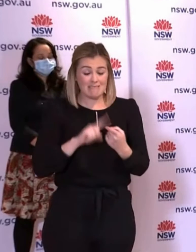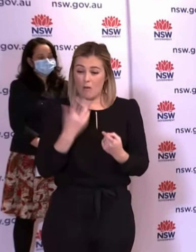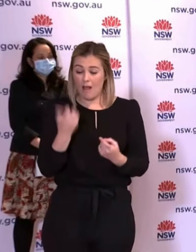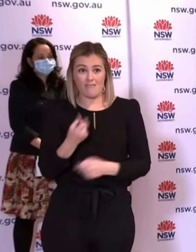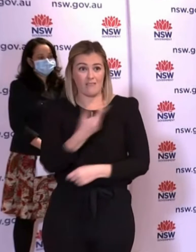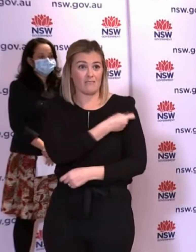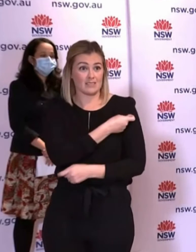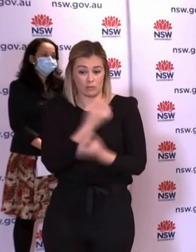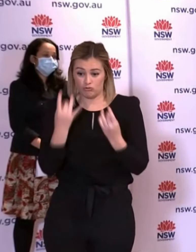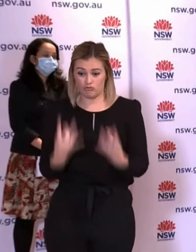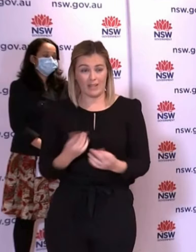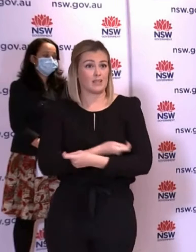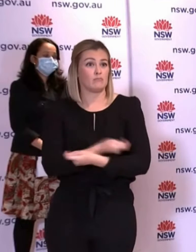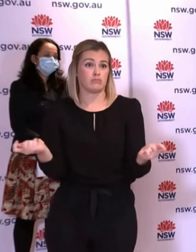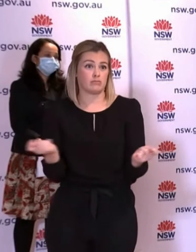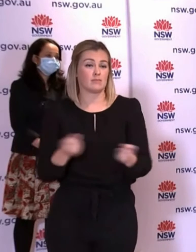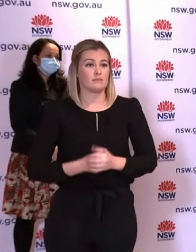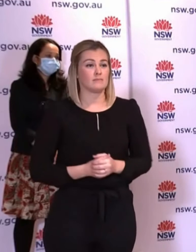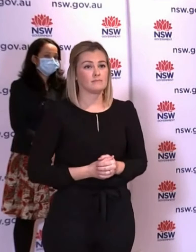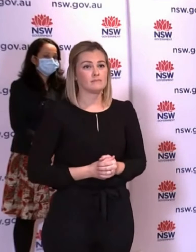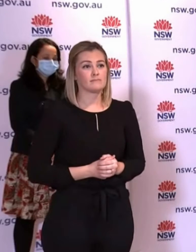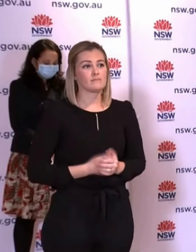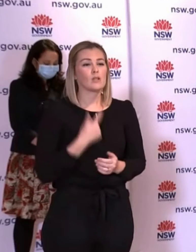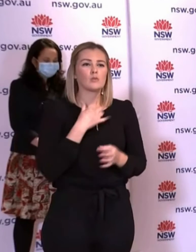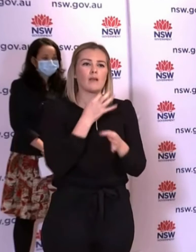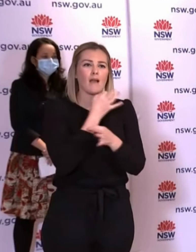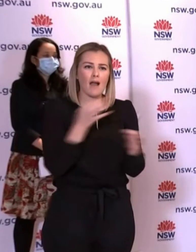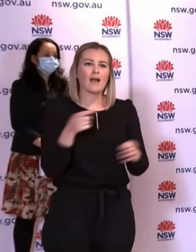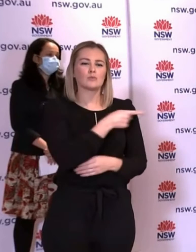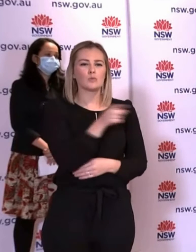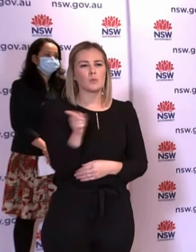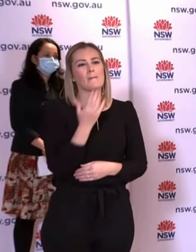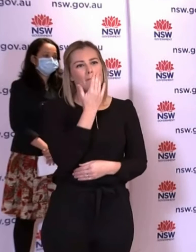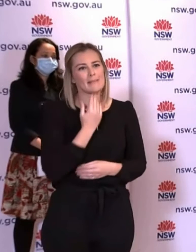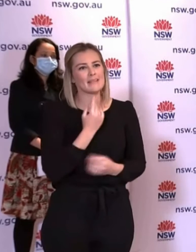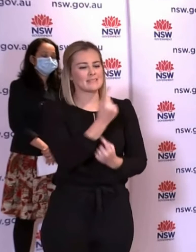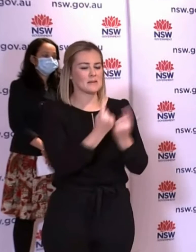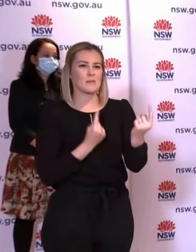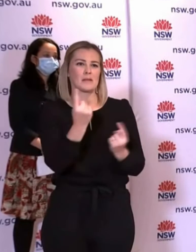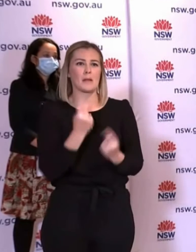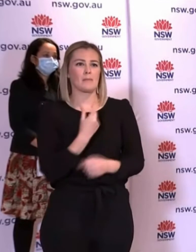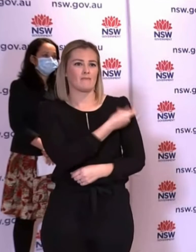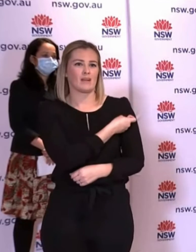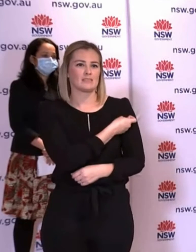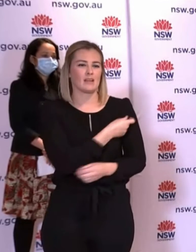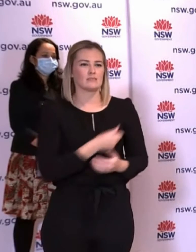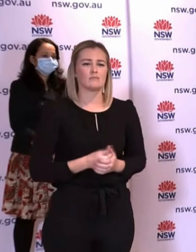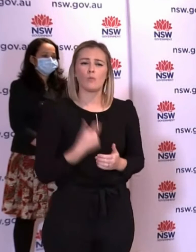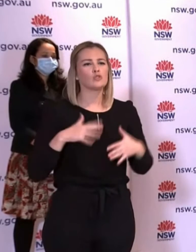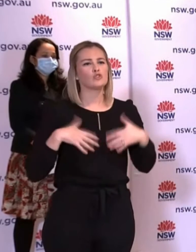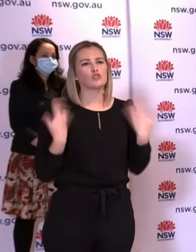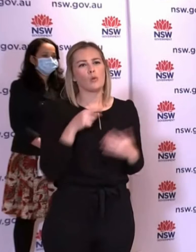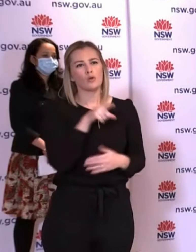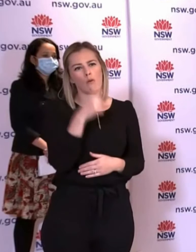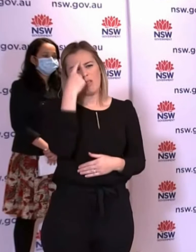reality of it is we just really need people to continue to come out and get vaccinated. Do not delay. As the